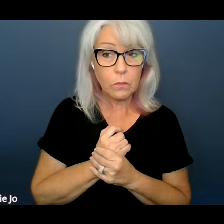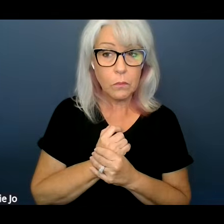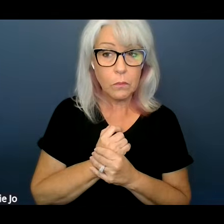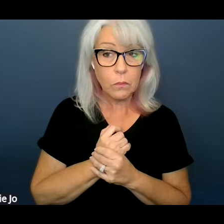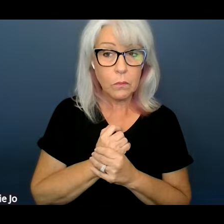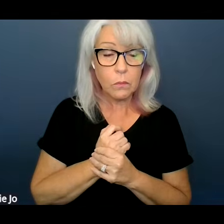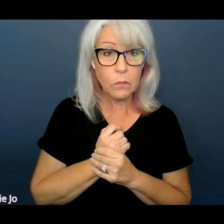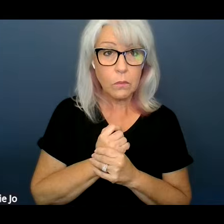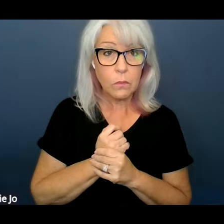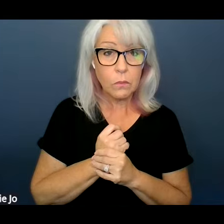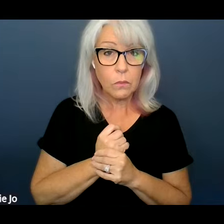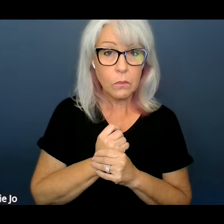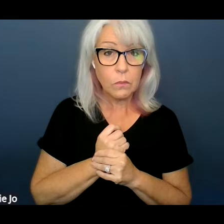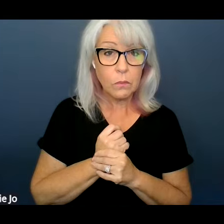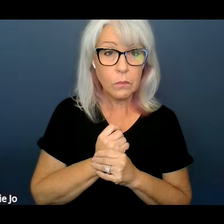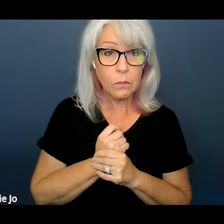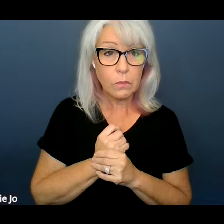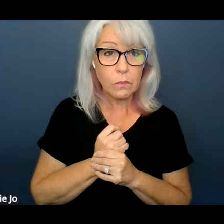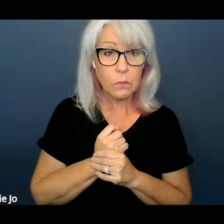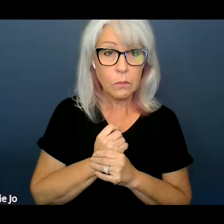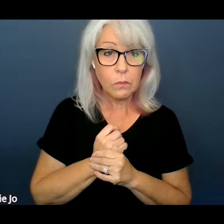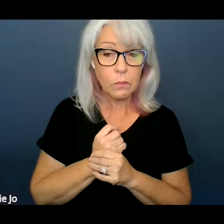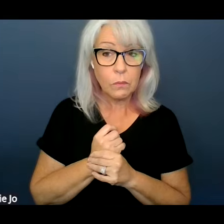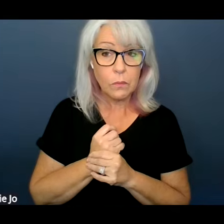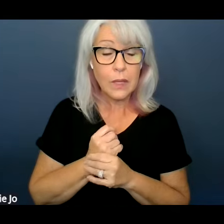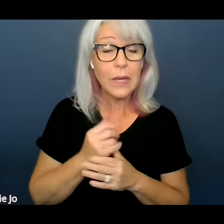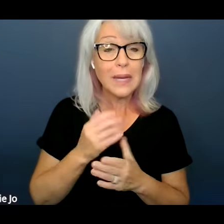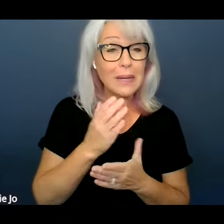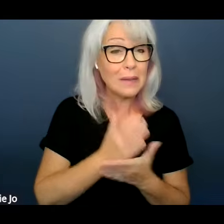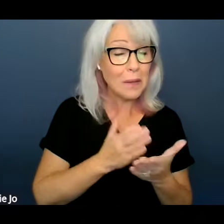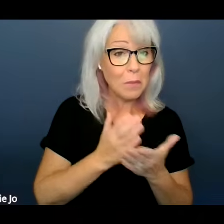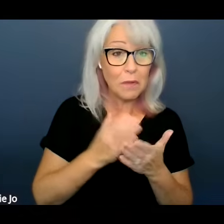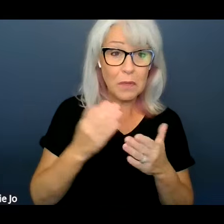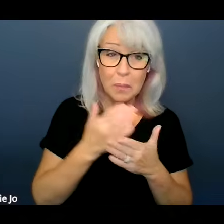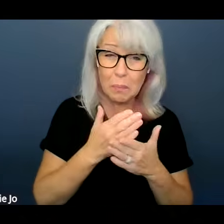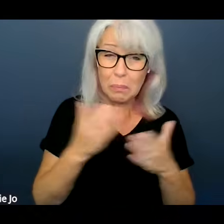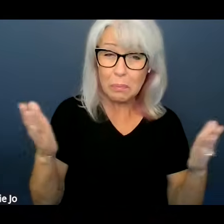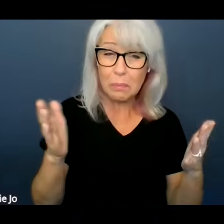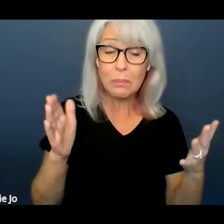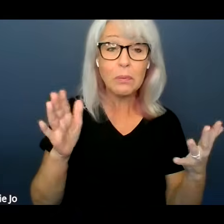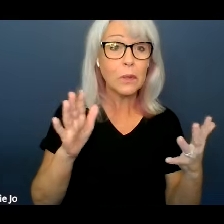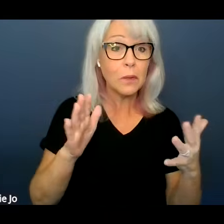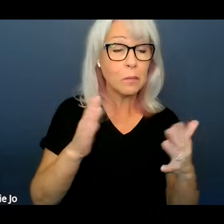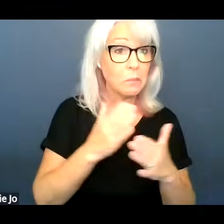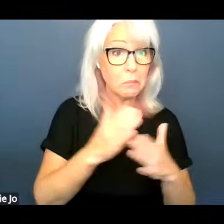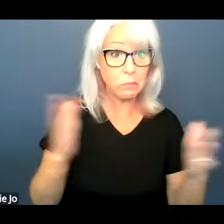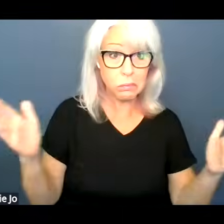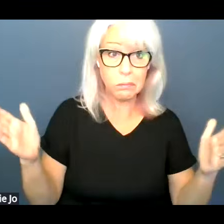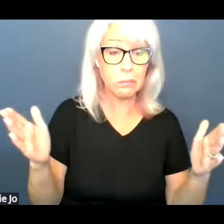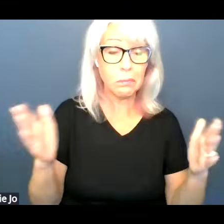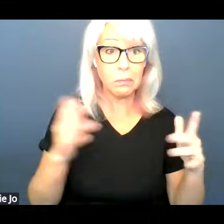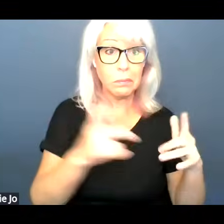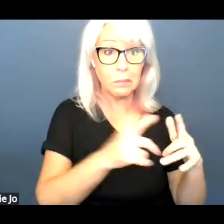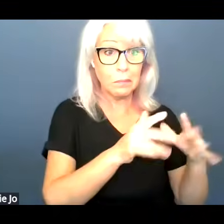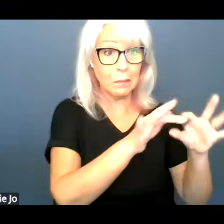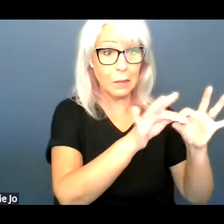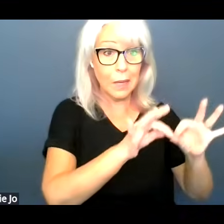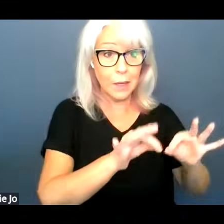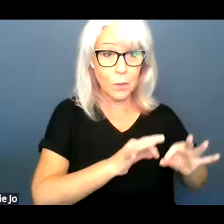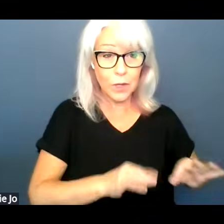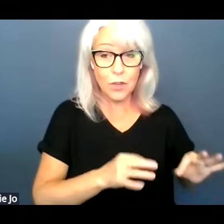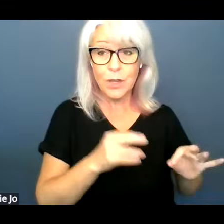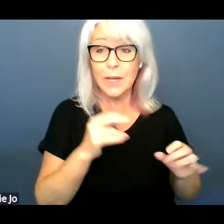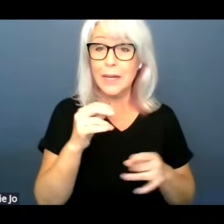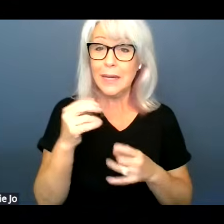has suggested, that's where I think it is a step too far, so much that it makes it no longer, meet